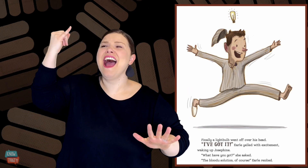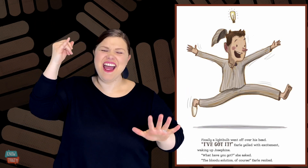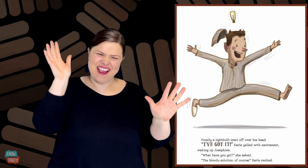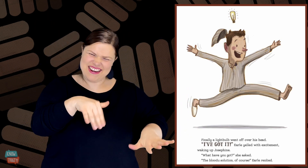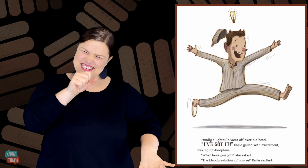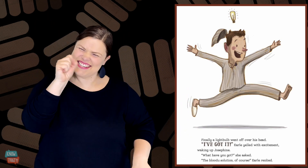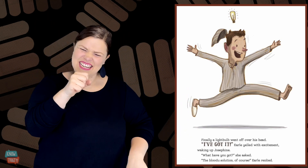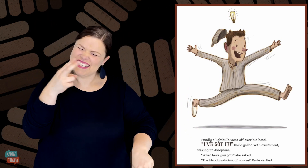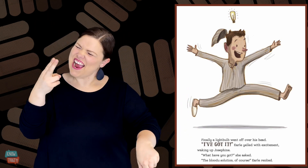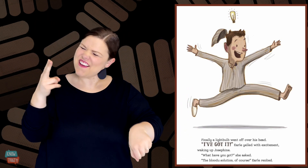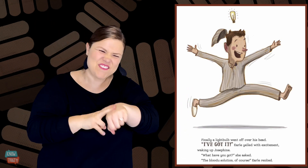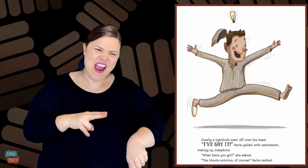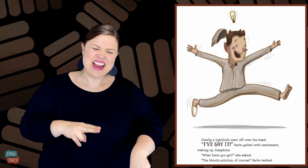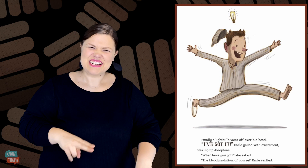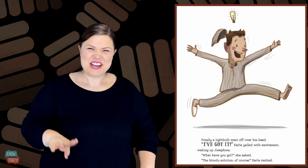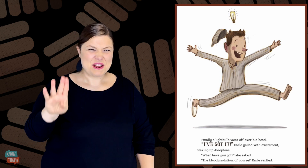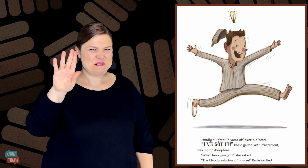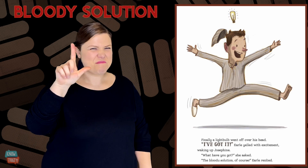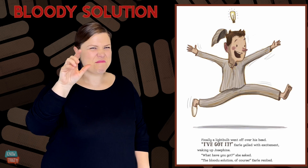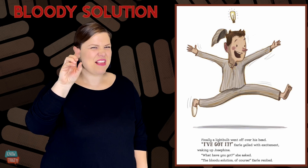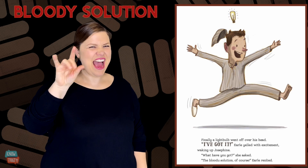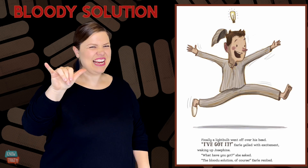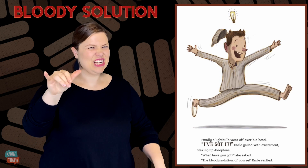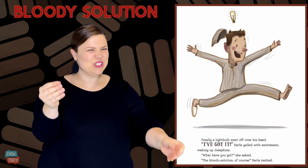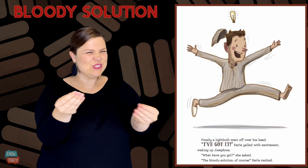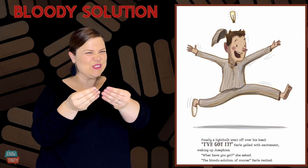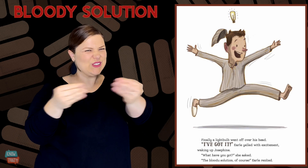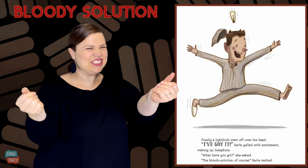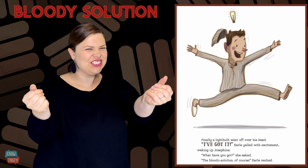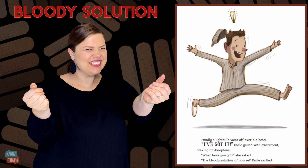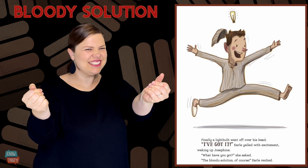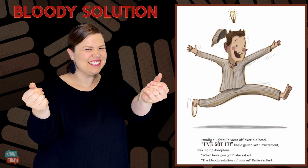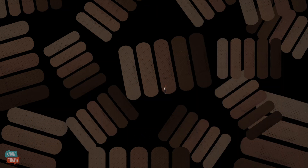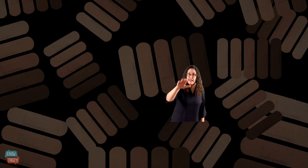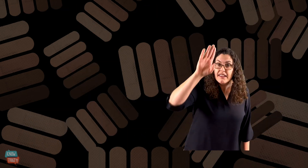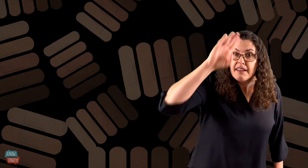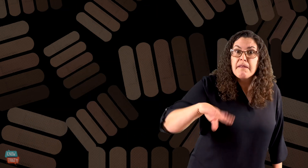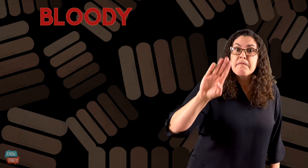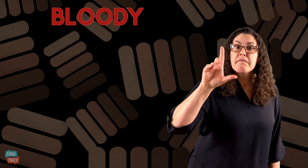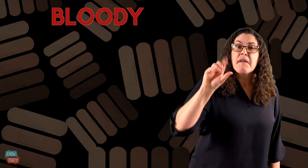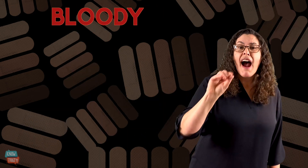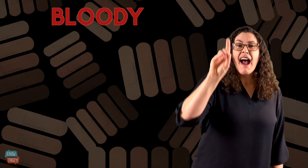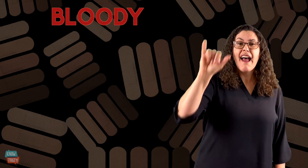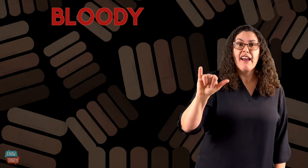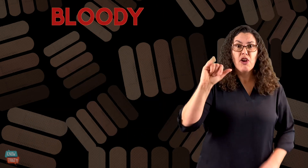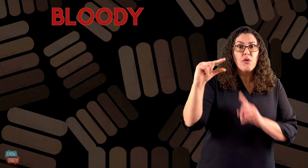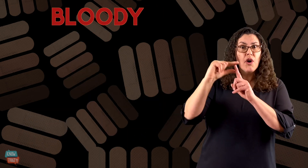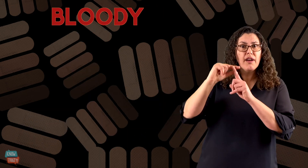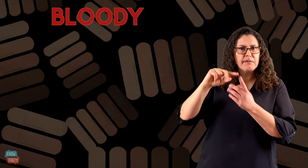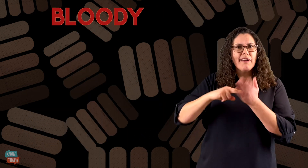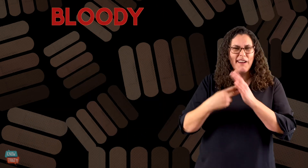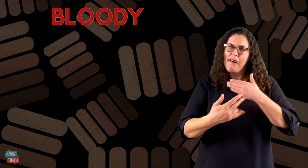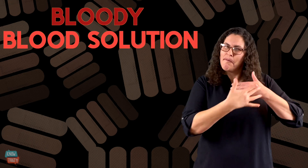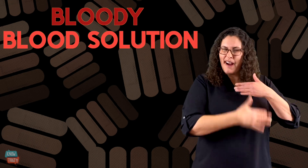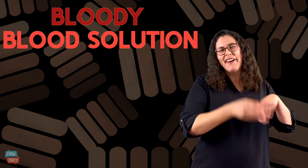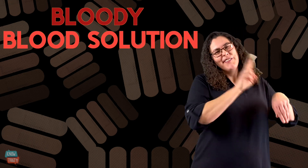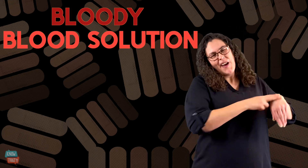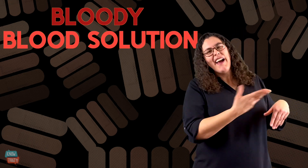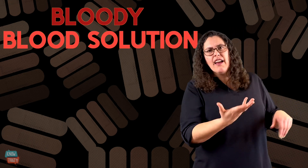asked. The bloody solution, of course, Earl replied. You see, the word bloody actually has two